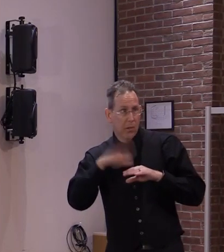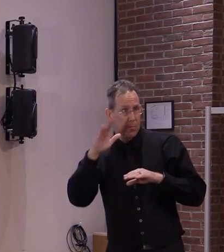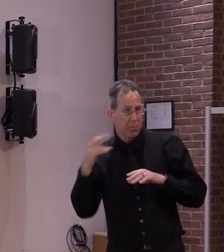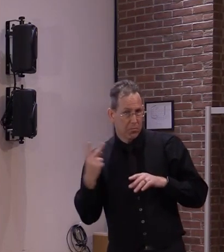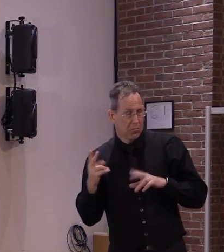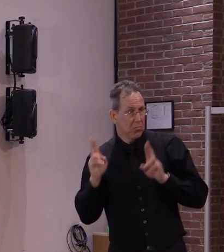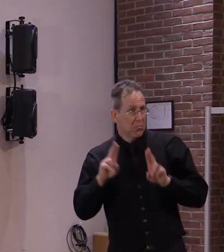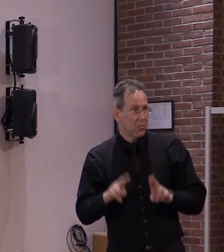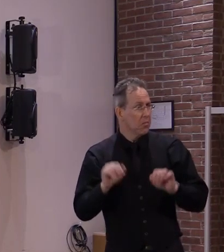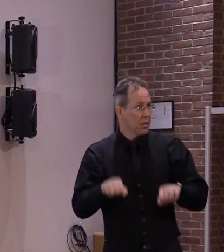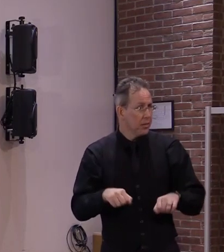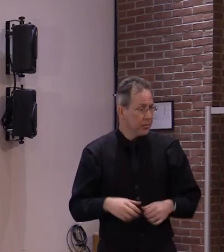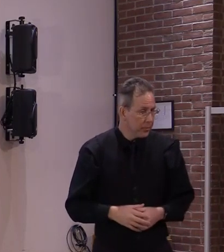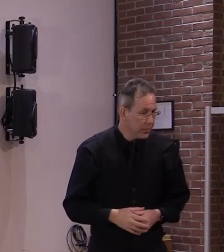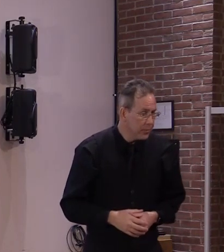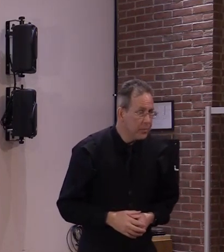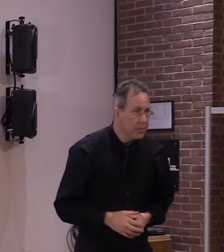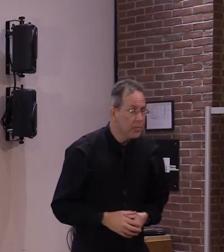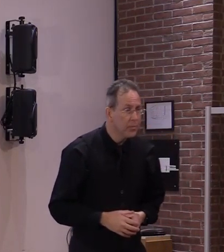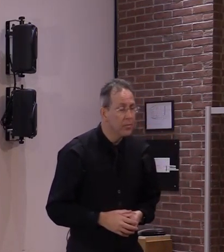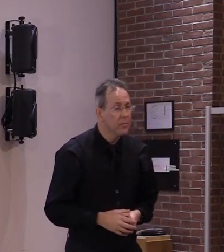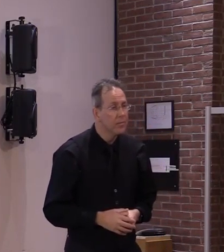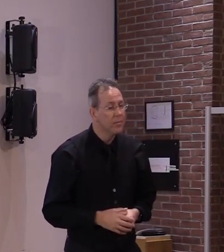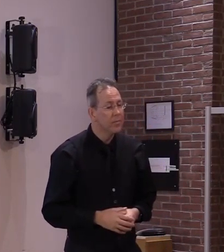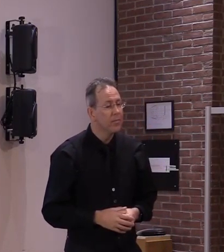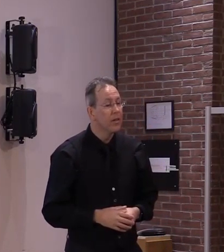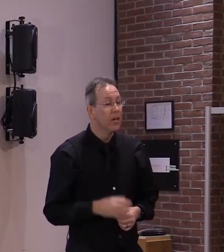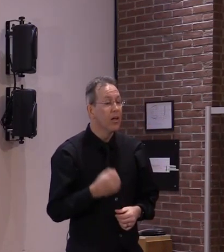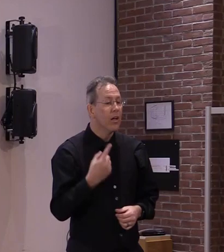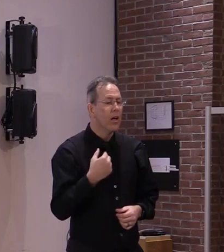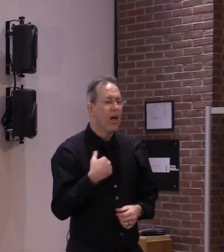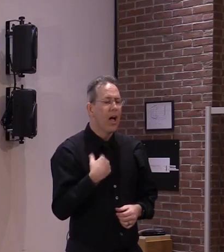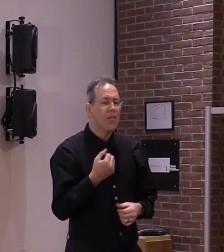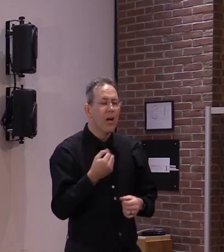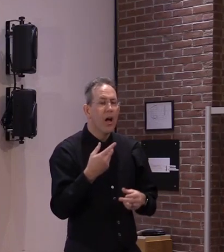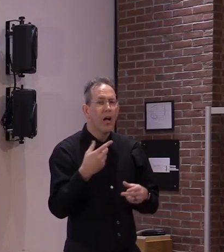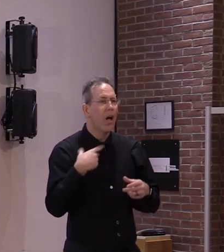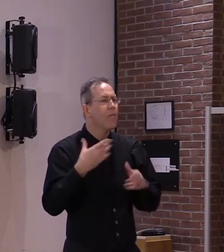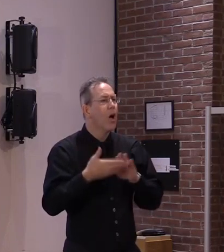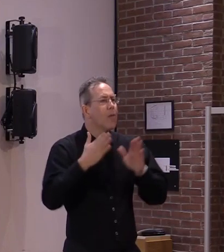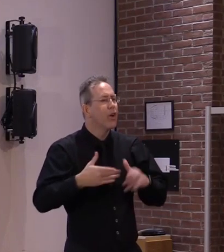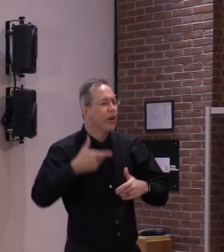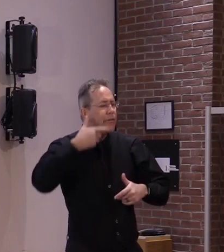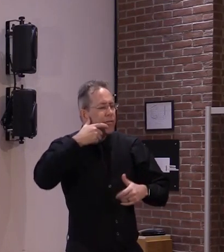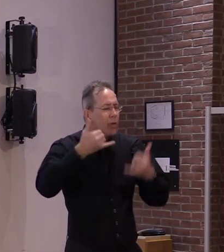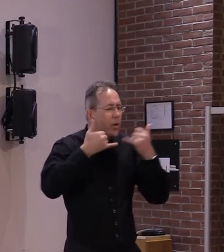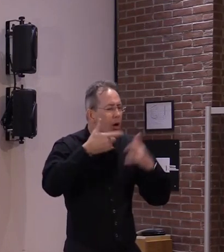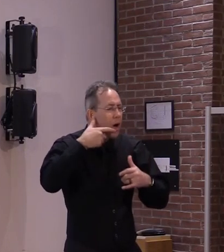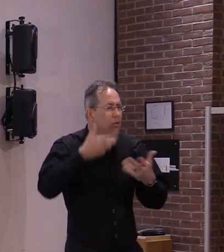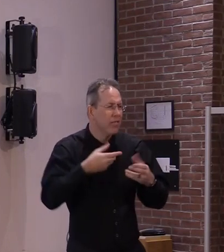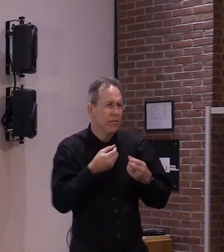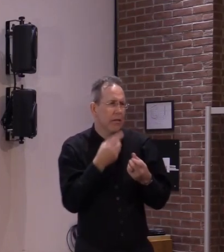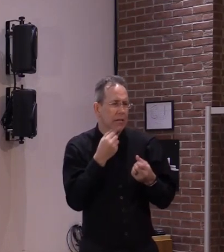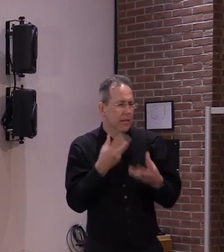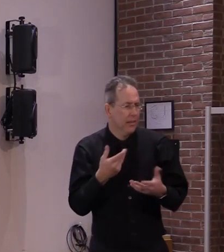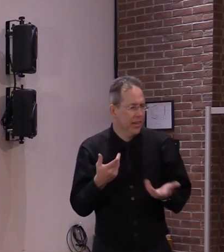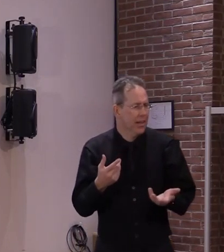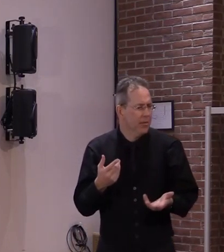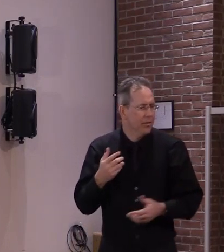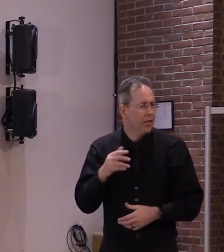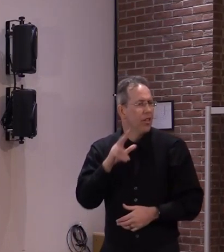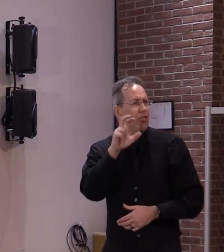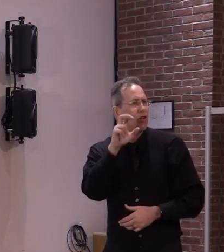have over 300 call takers online taking calls, typically when we find the first few hours, it